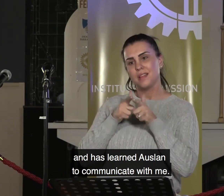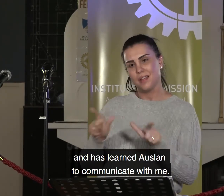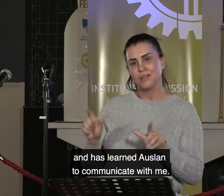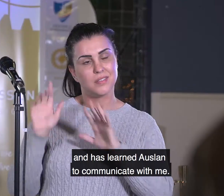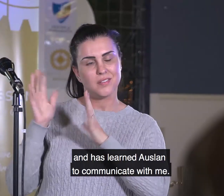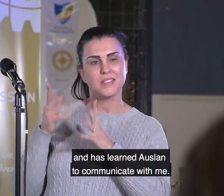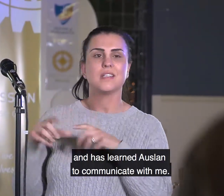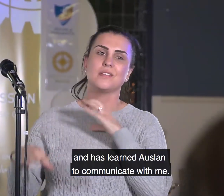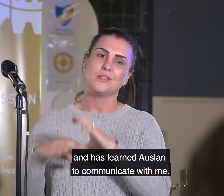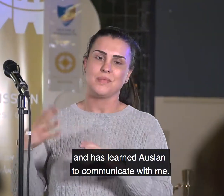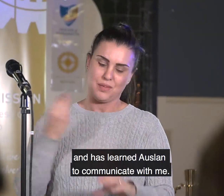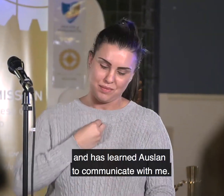to communicate with me.